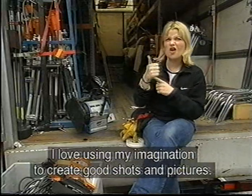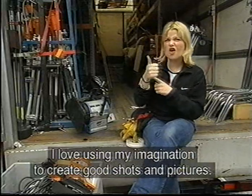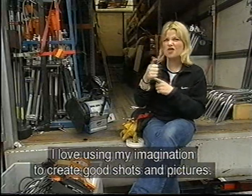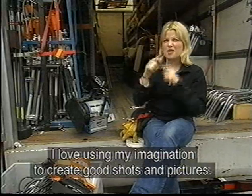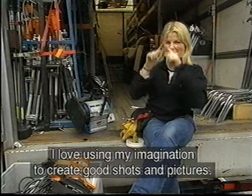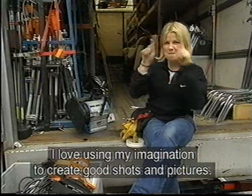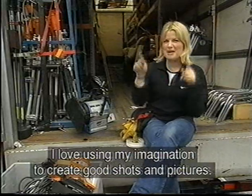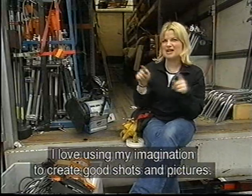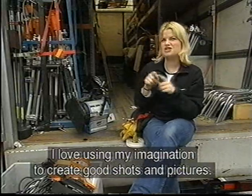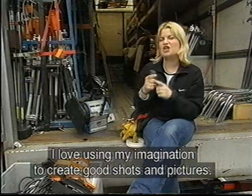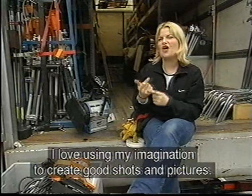good picture.